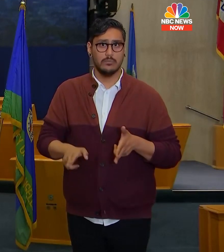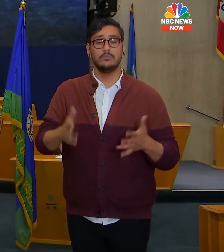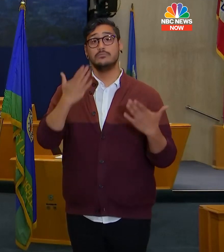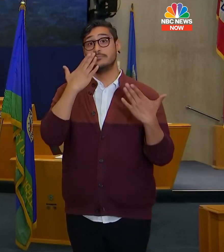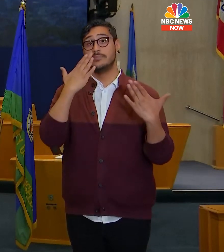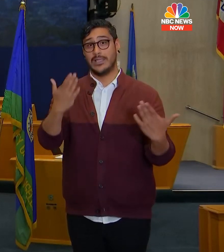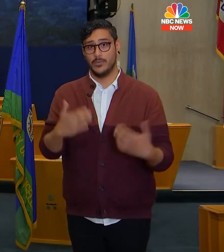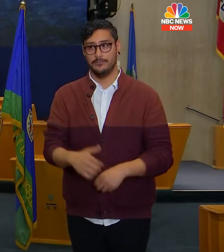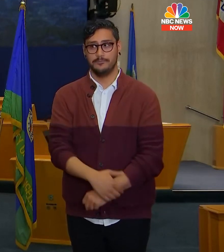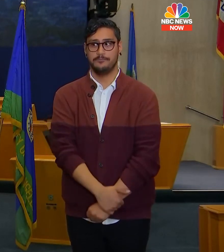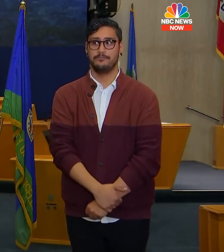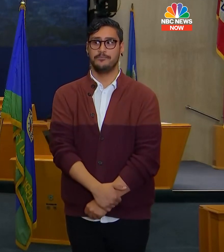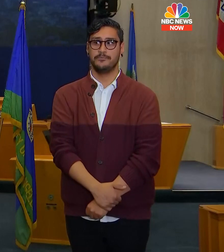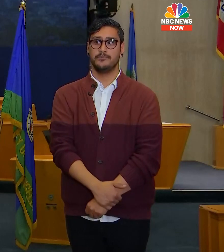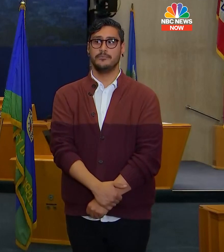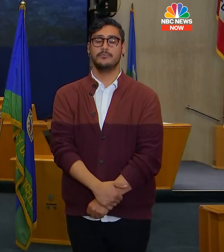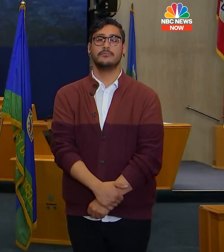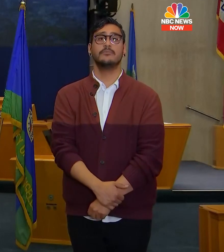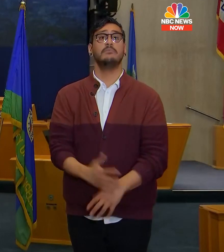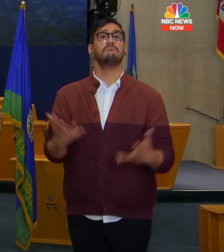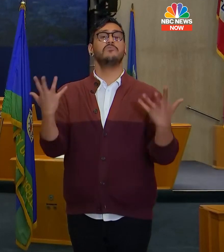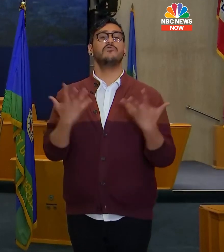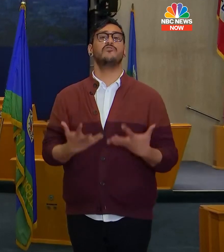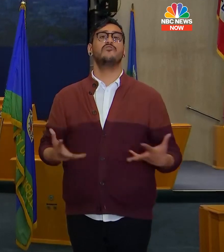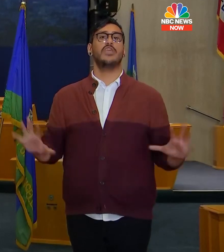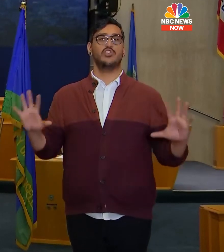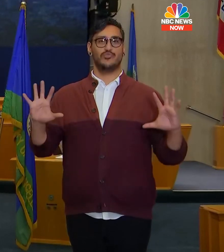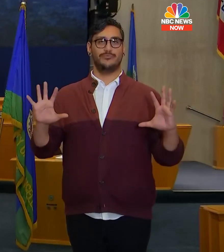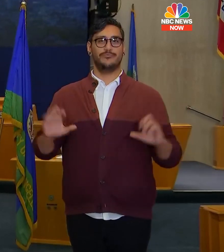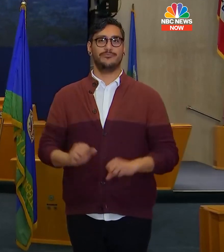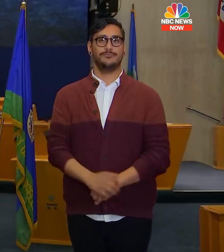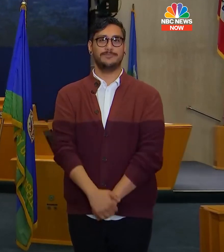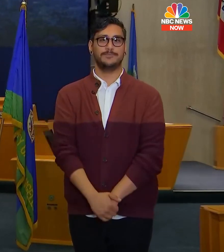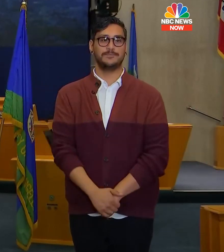you. And this concludes our press conference.